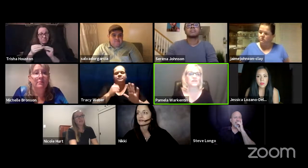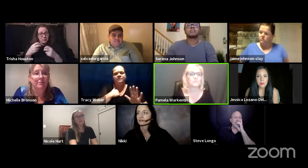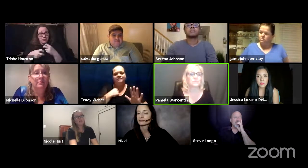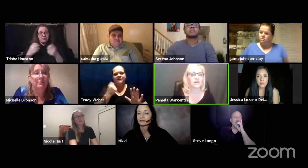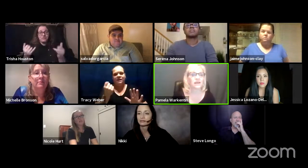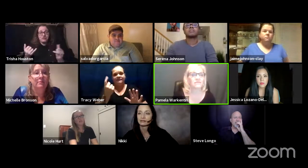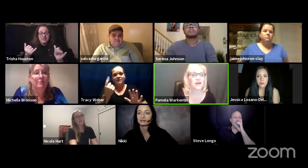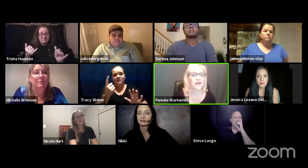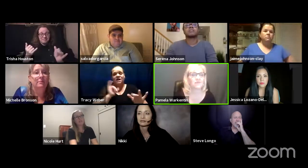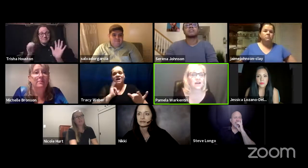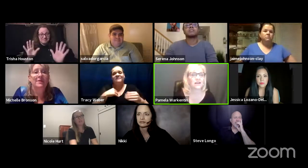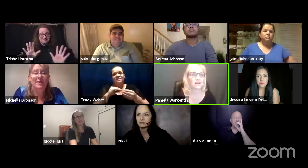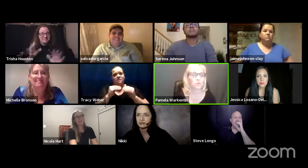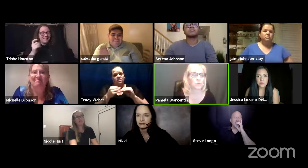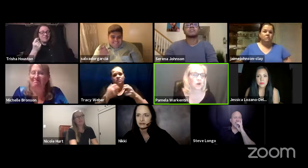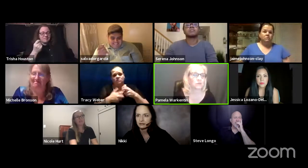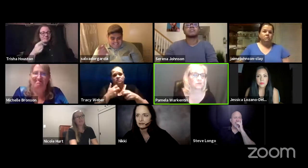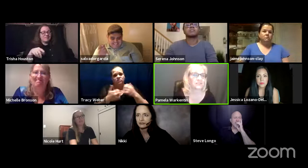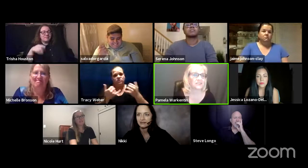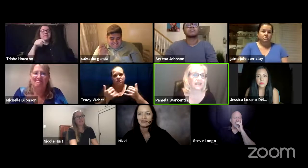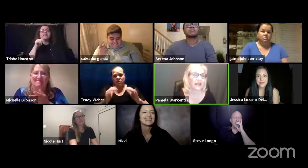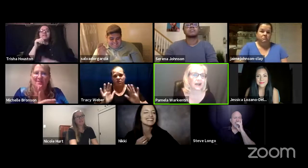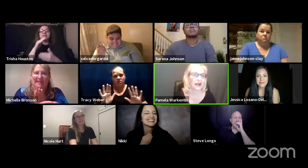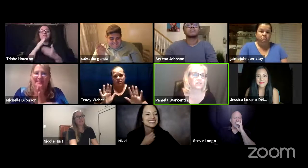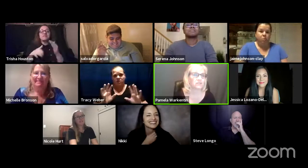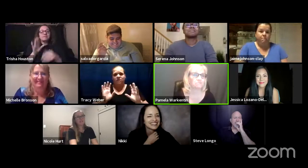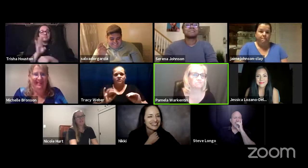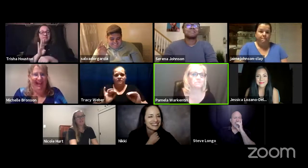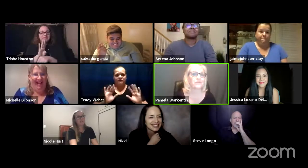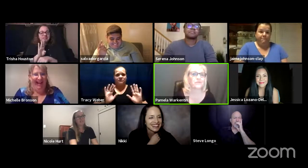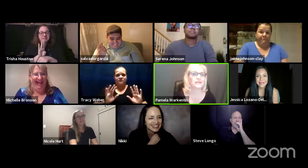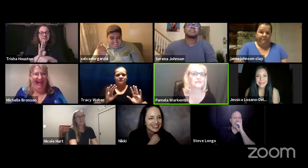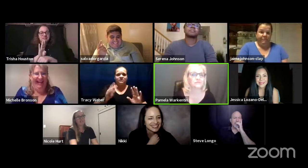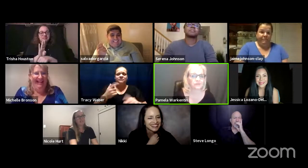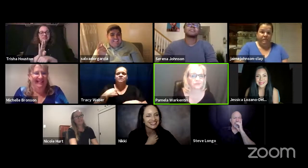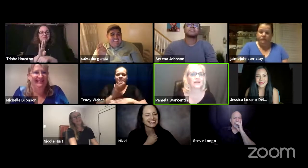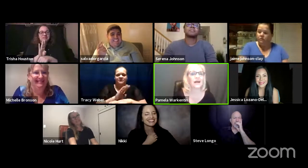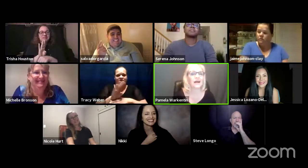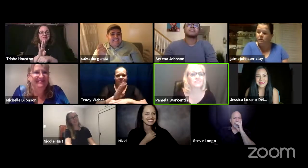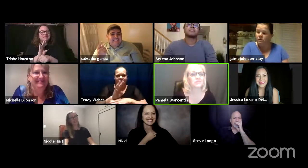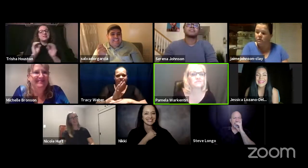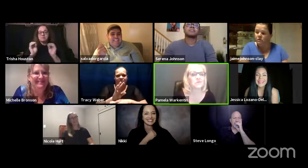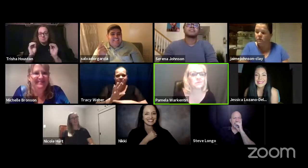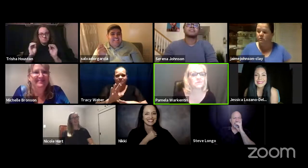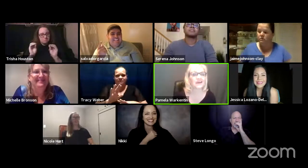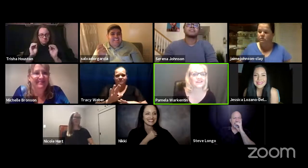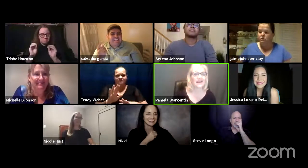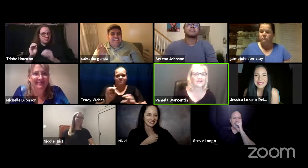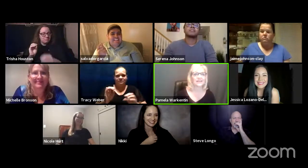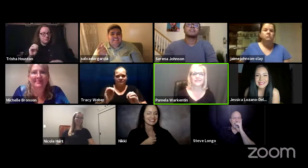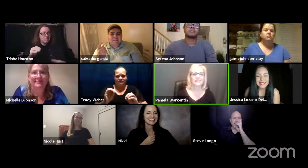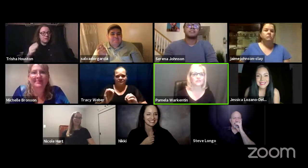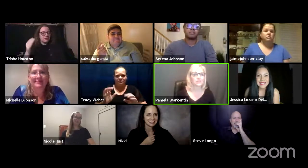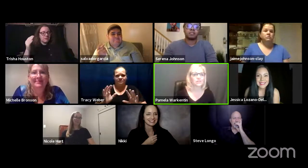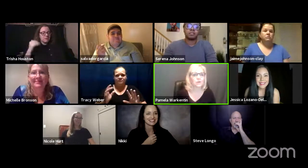number 11. I've got a number problem today. I'm just being straightforward about that. There's no